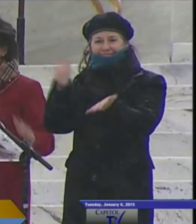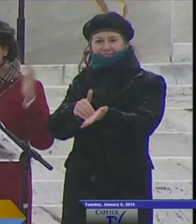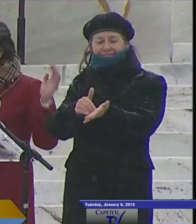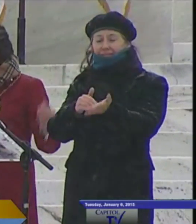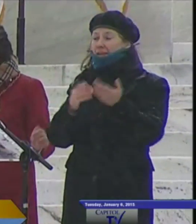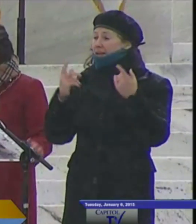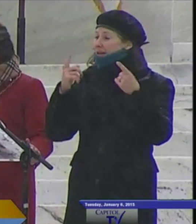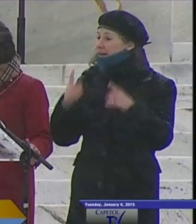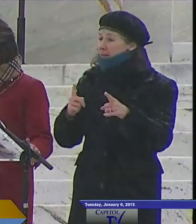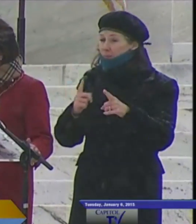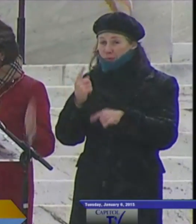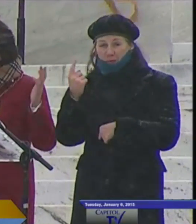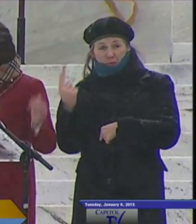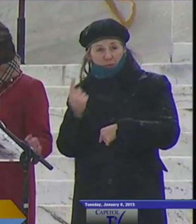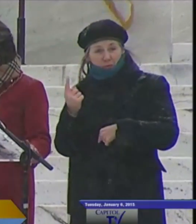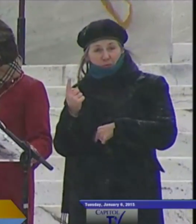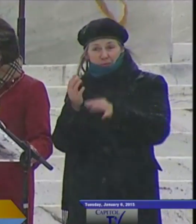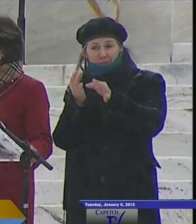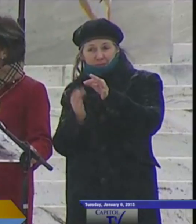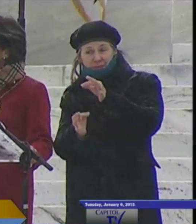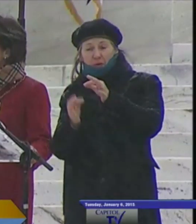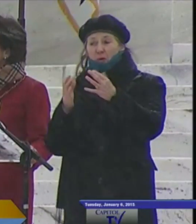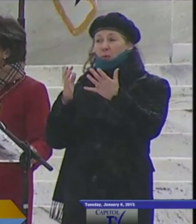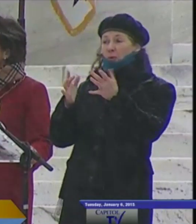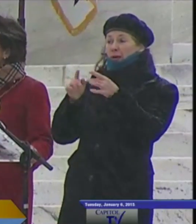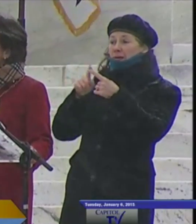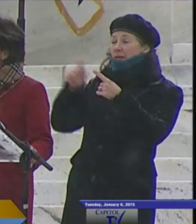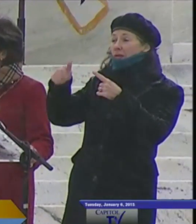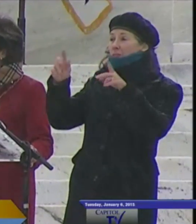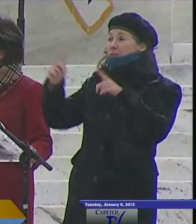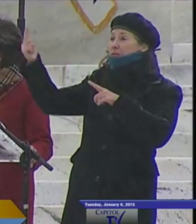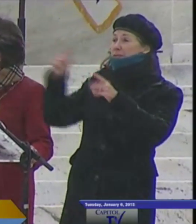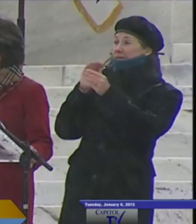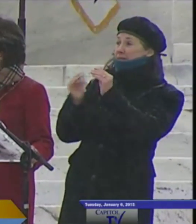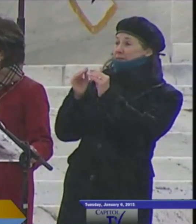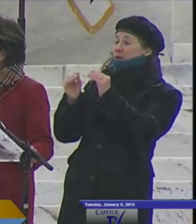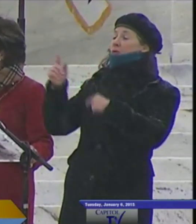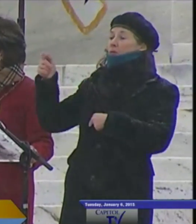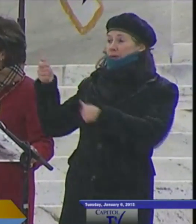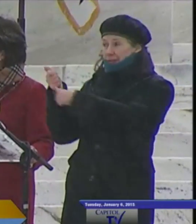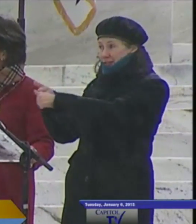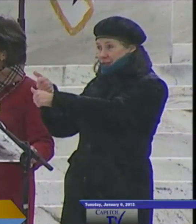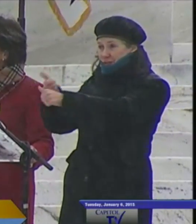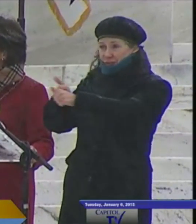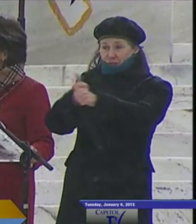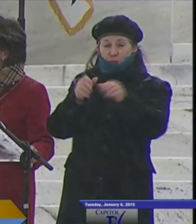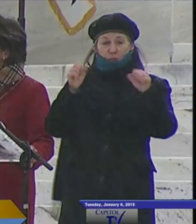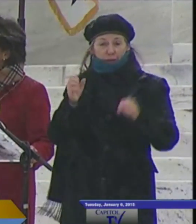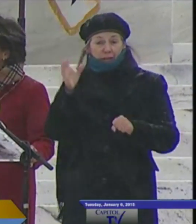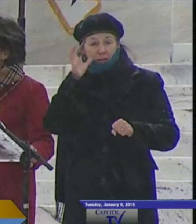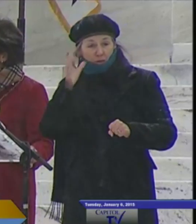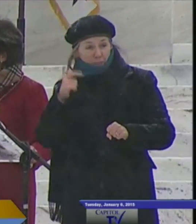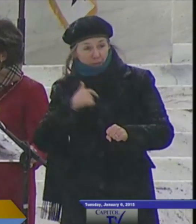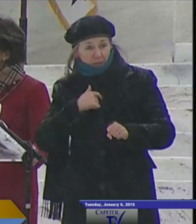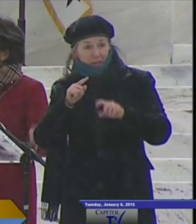going to happen on its own, or we can wait for somebody else to do. Every person within the sound of my voice and